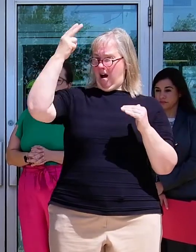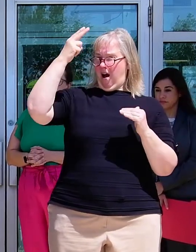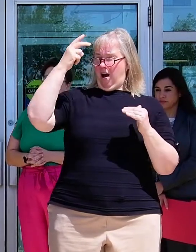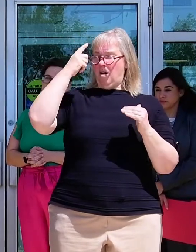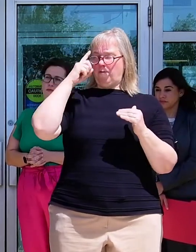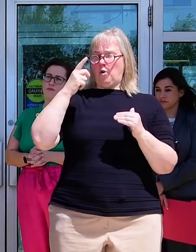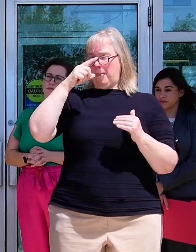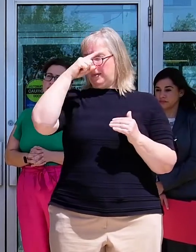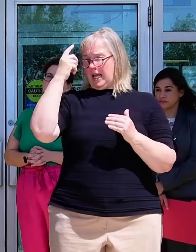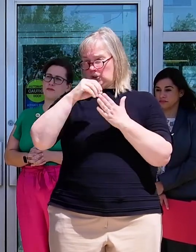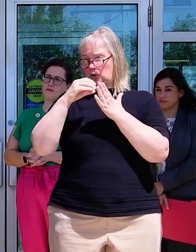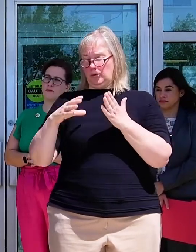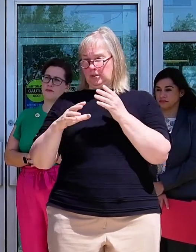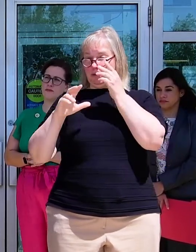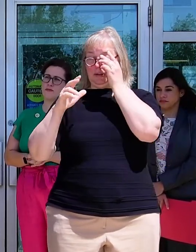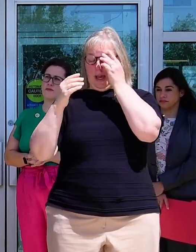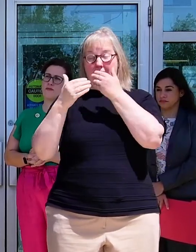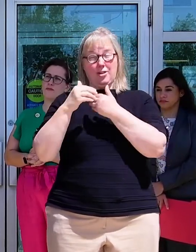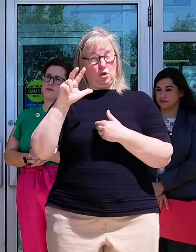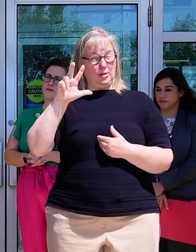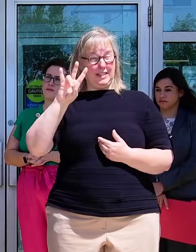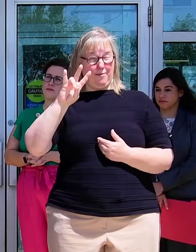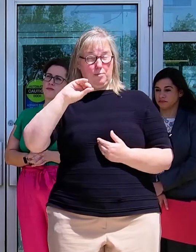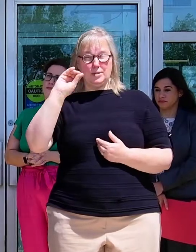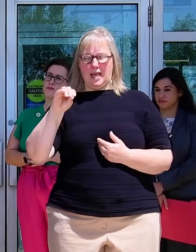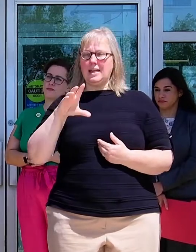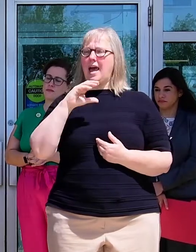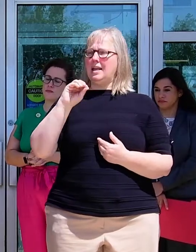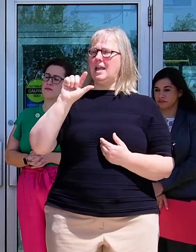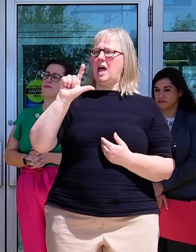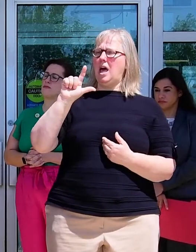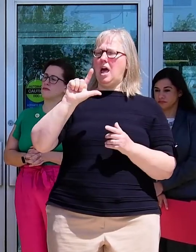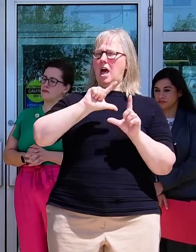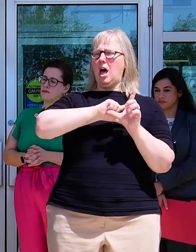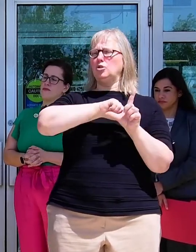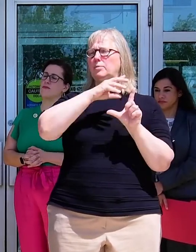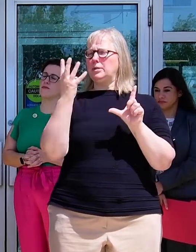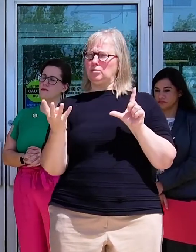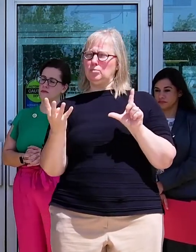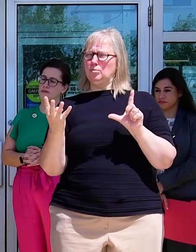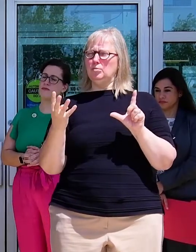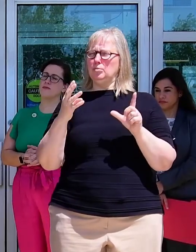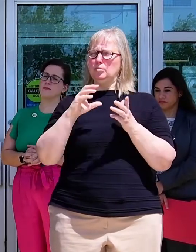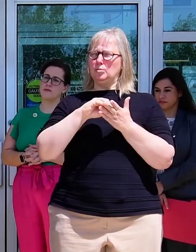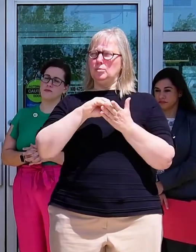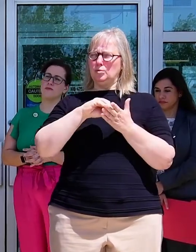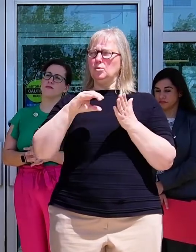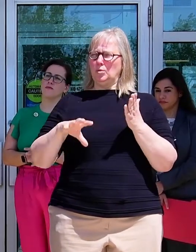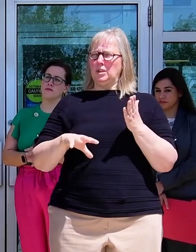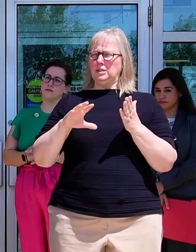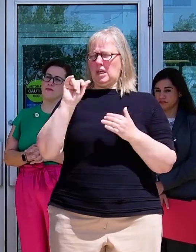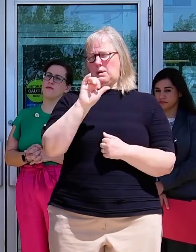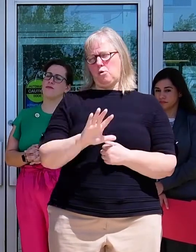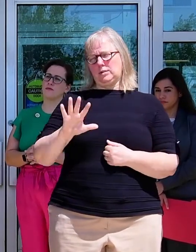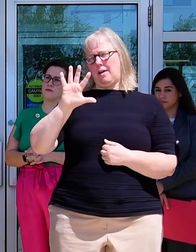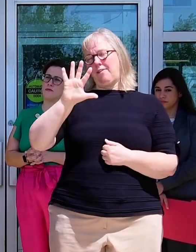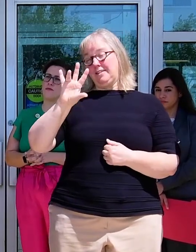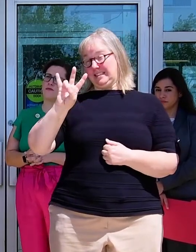students at 37% and our LGBTQ students at approximately 57%.